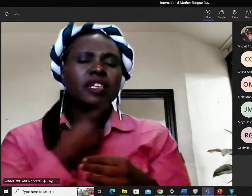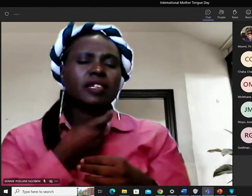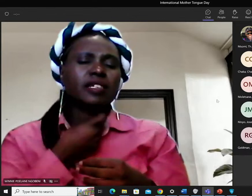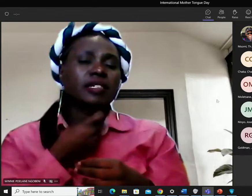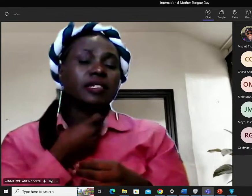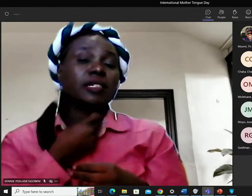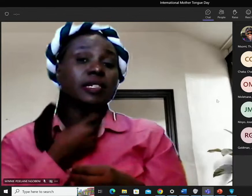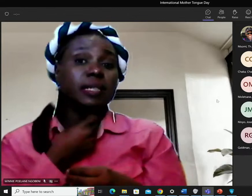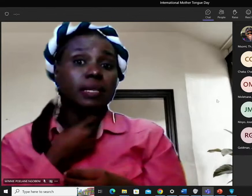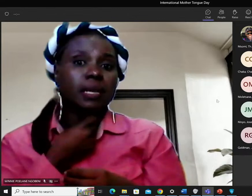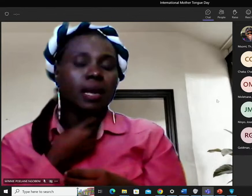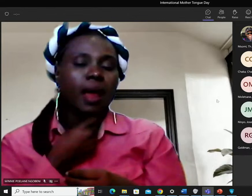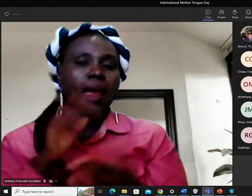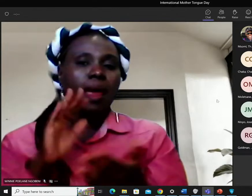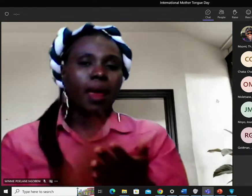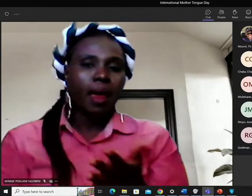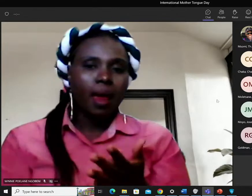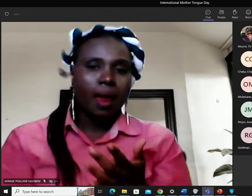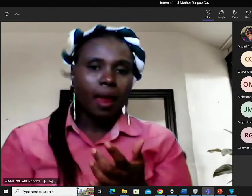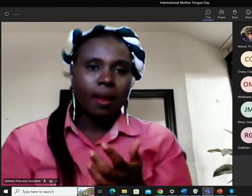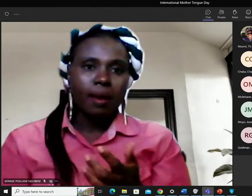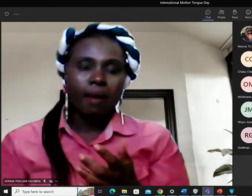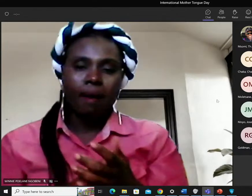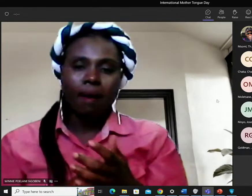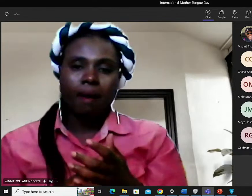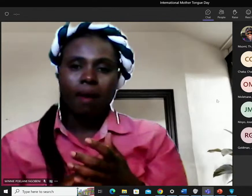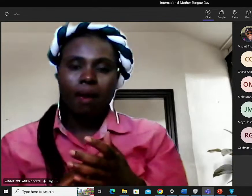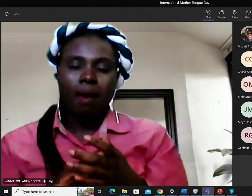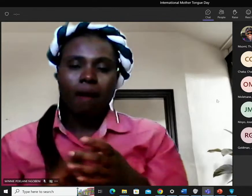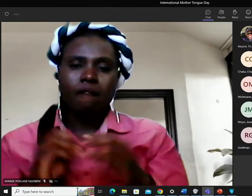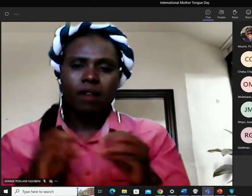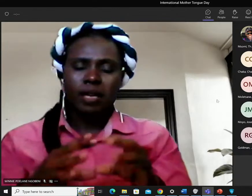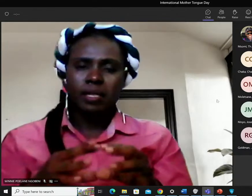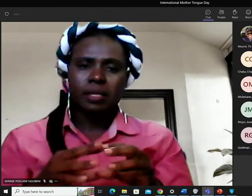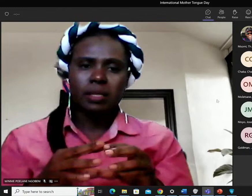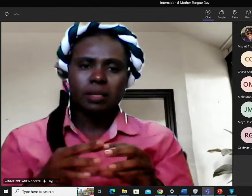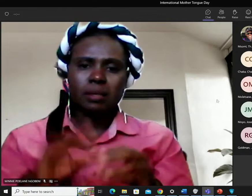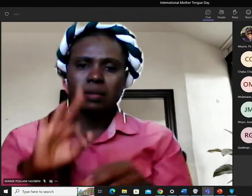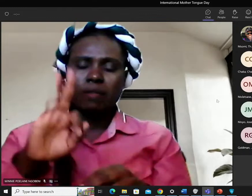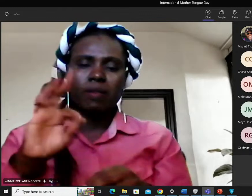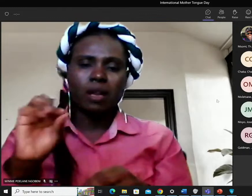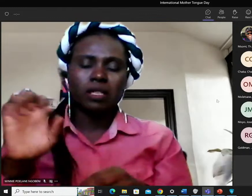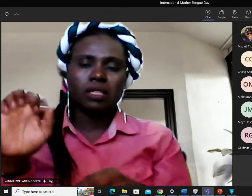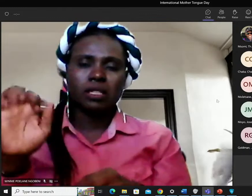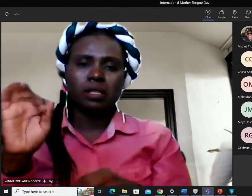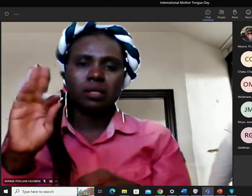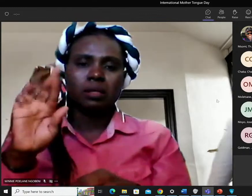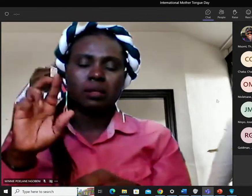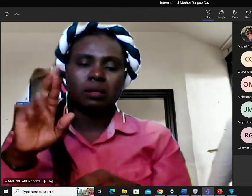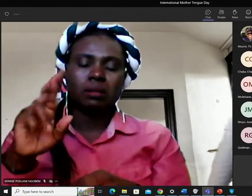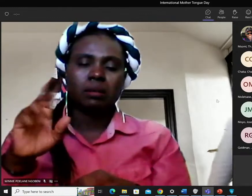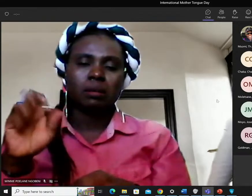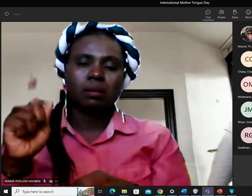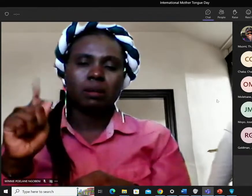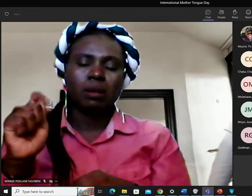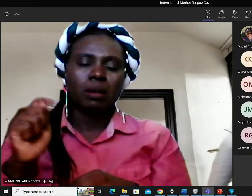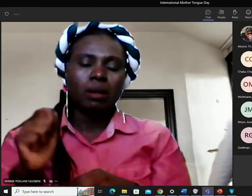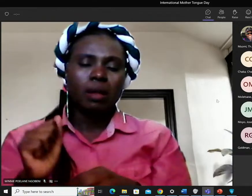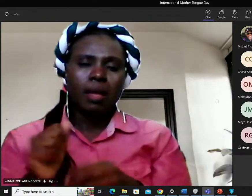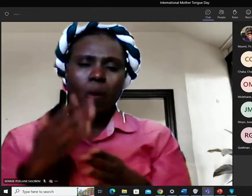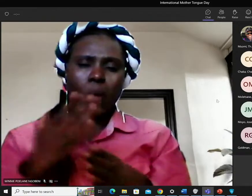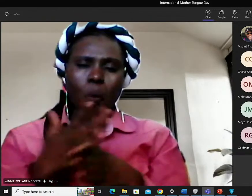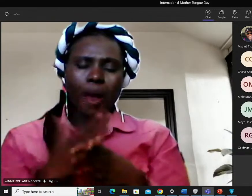French as an official languages at the federal level across Canada. The policy has also worked in California,